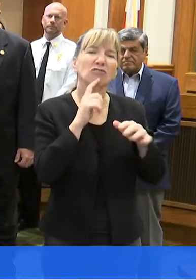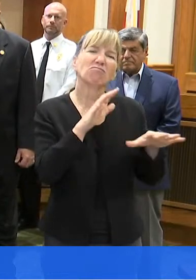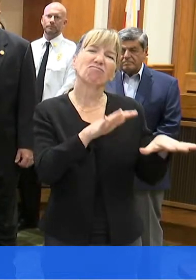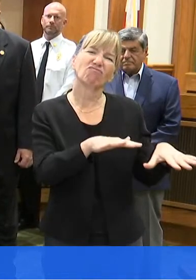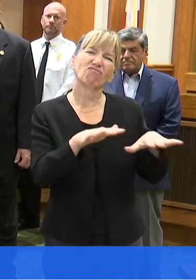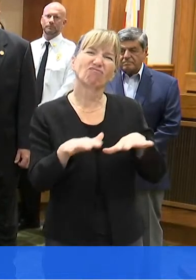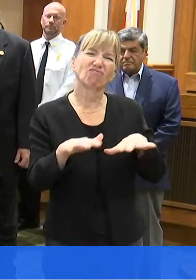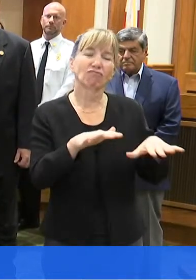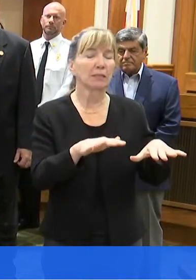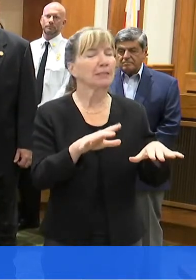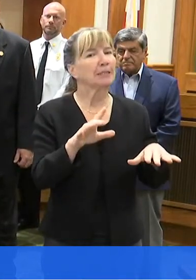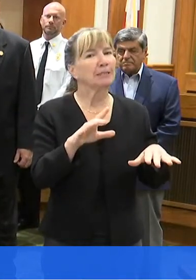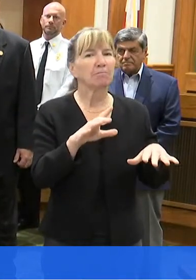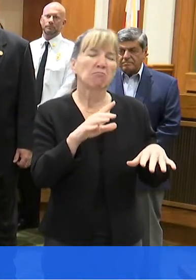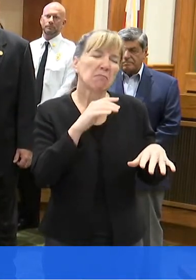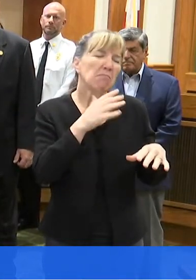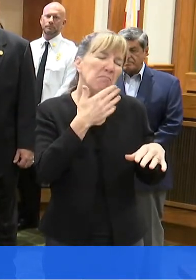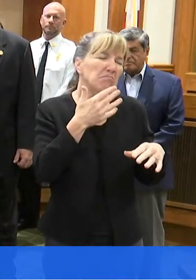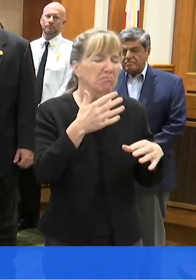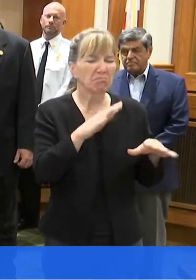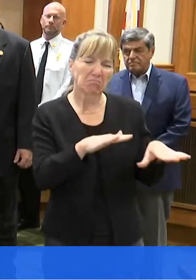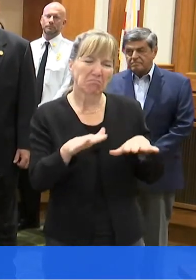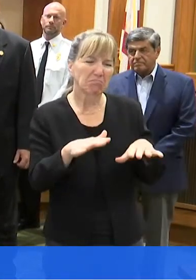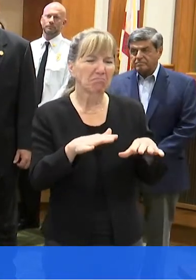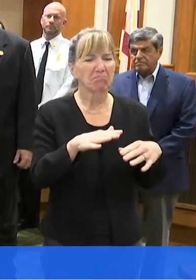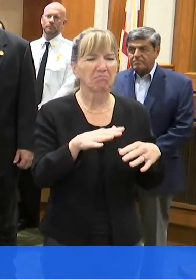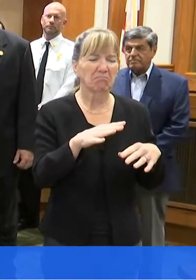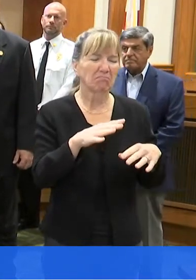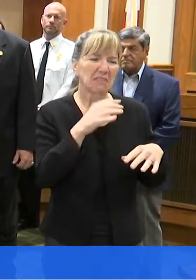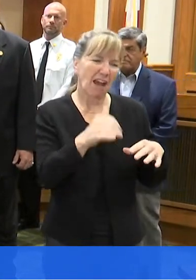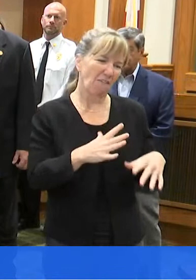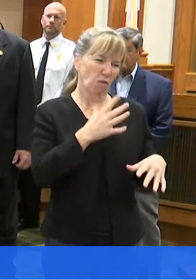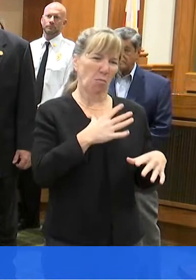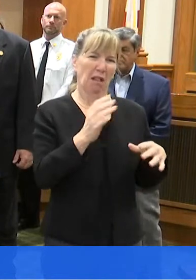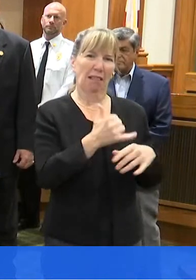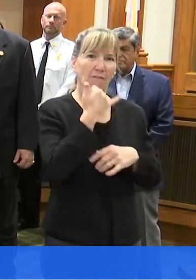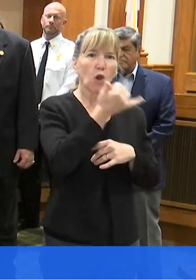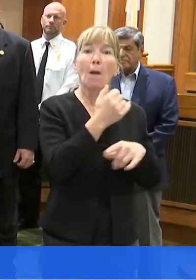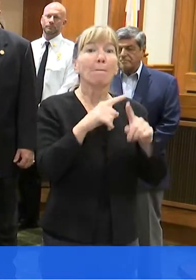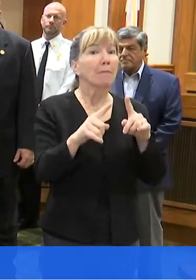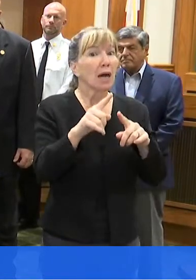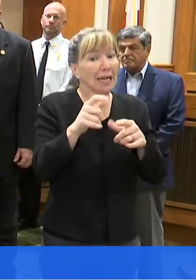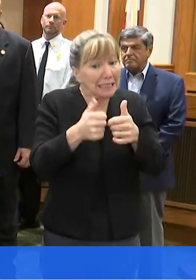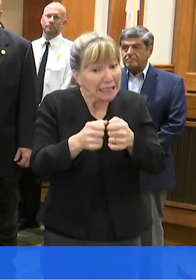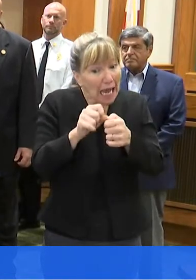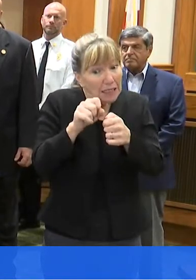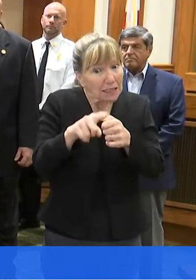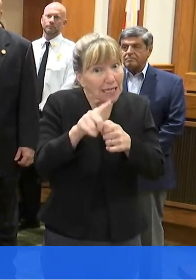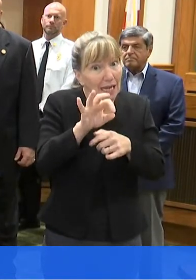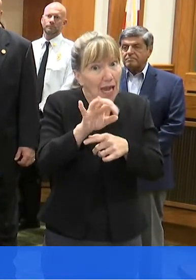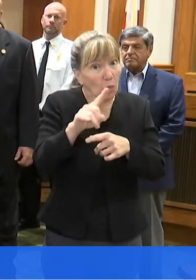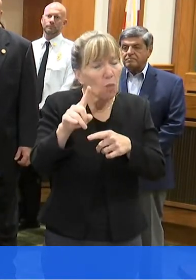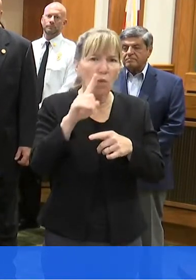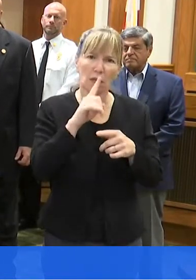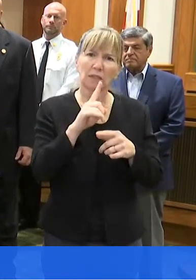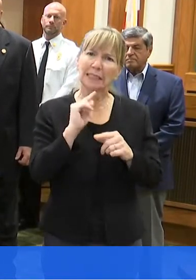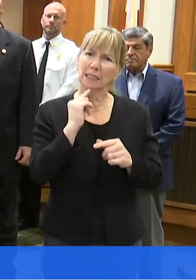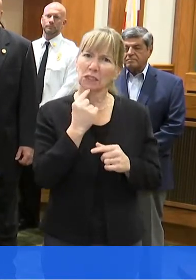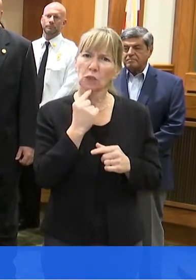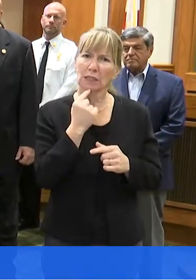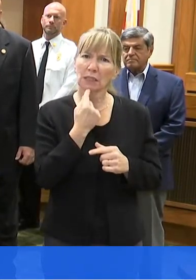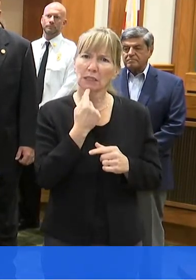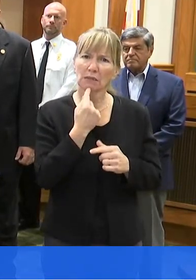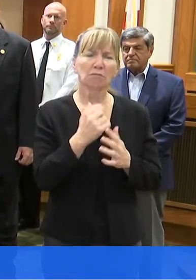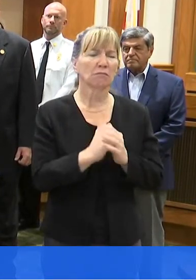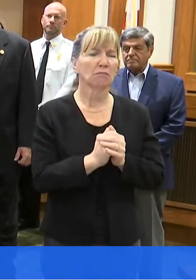and casual than a phone call, texting 911 has the same implications as calling 911. There